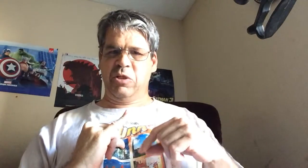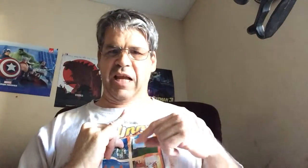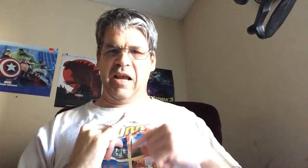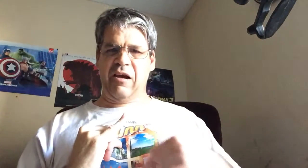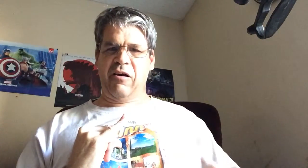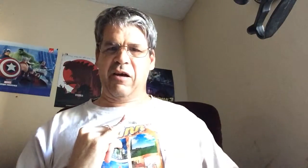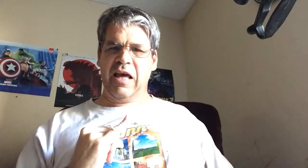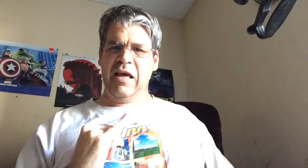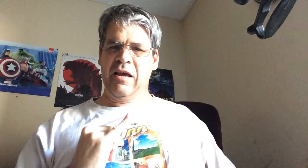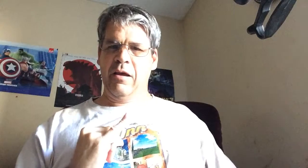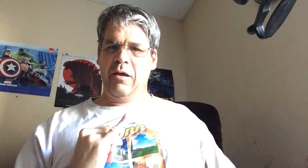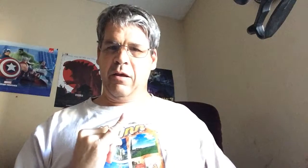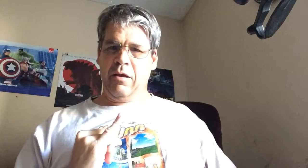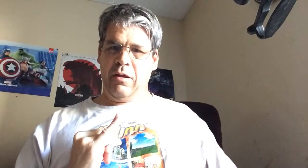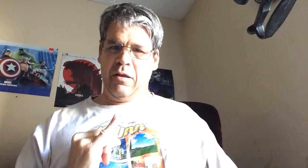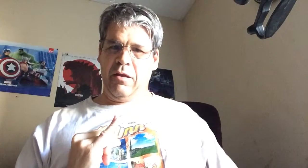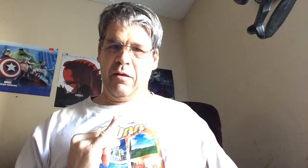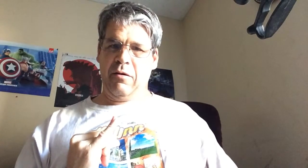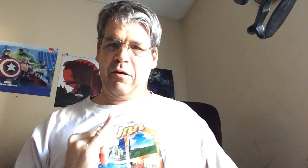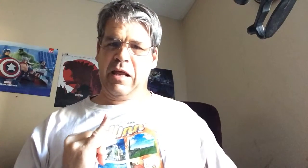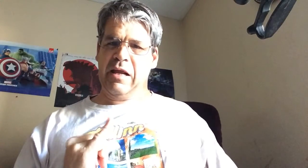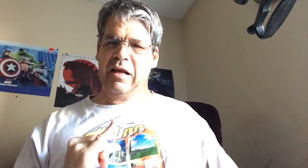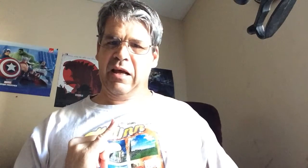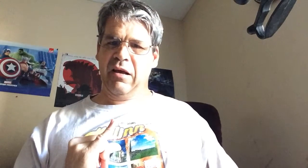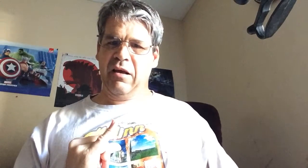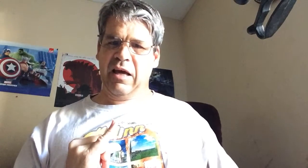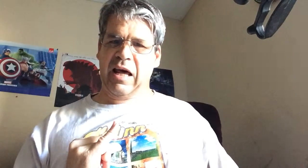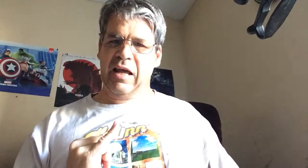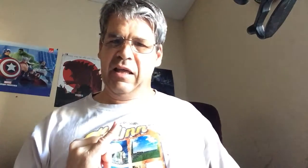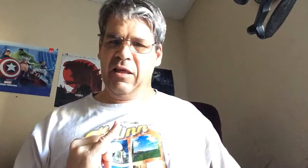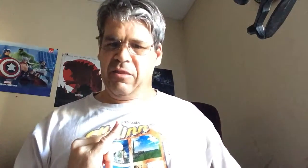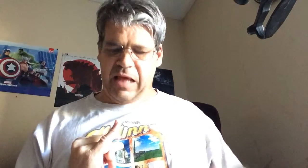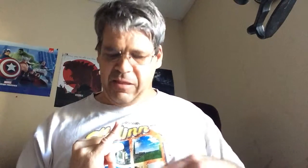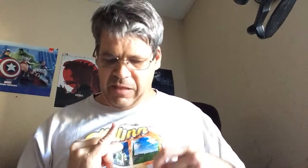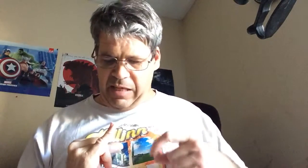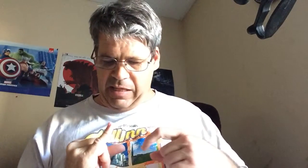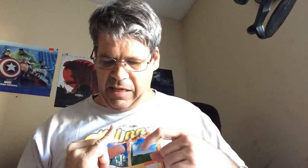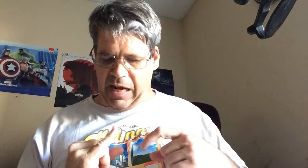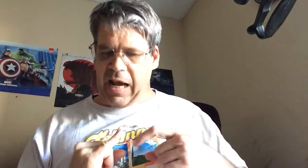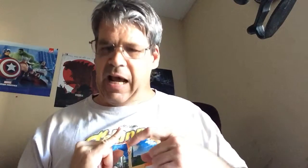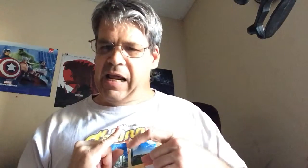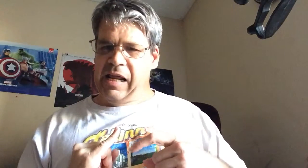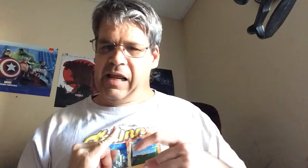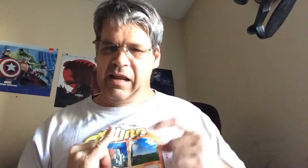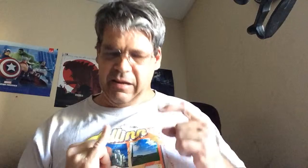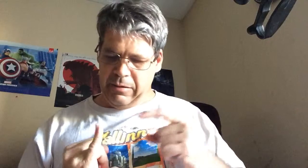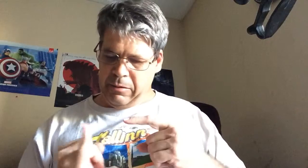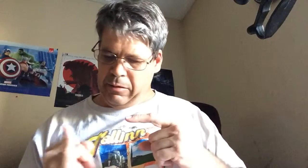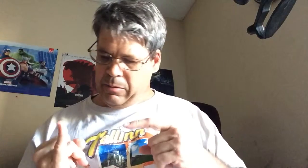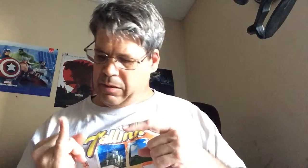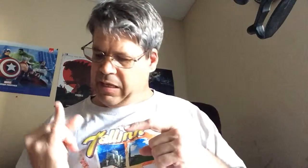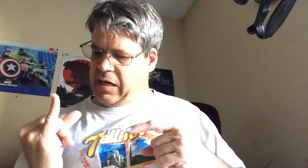J. Okay? Okay? Guys, that is I. Get